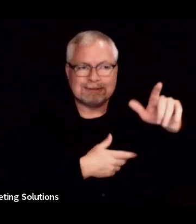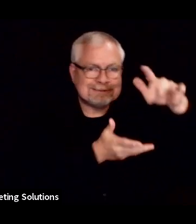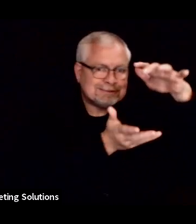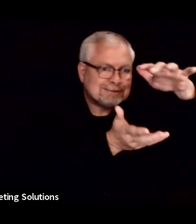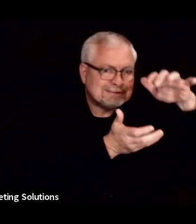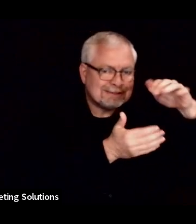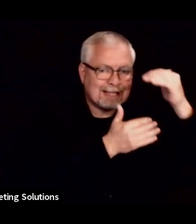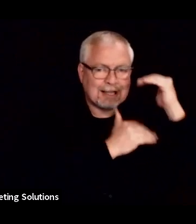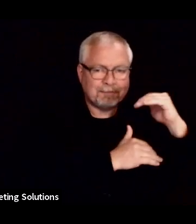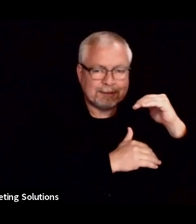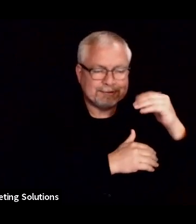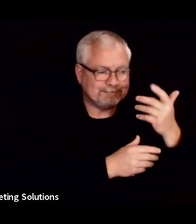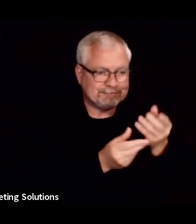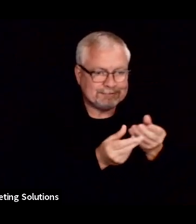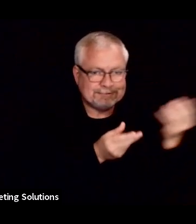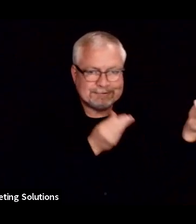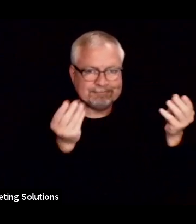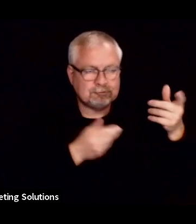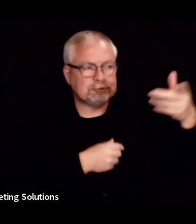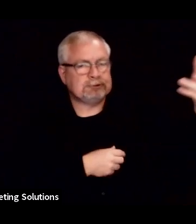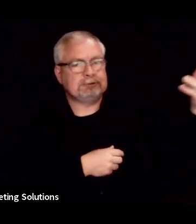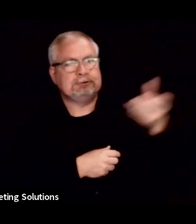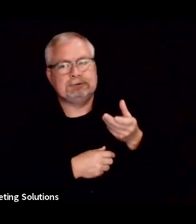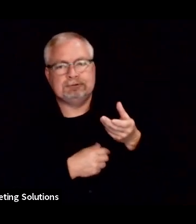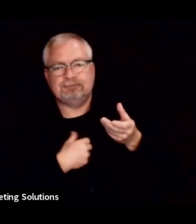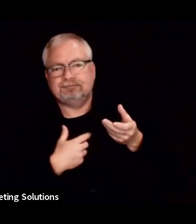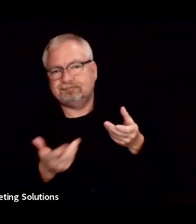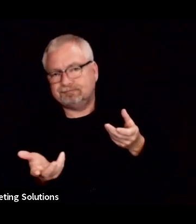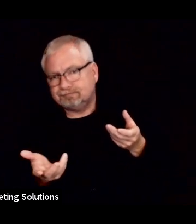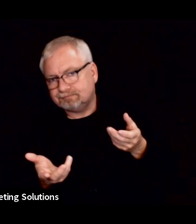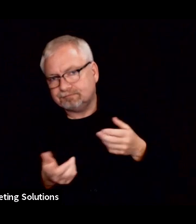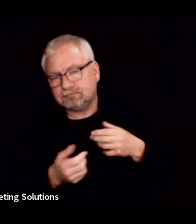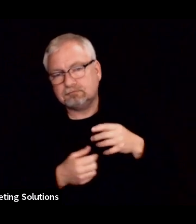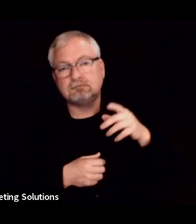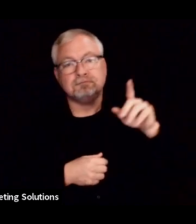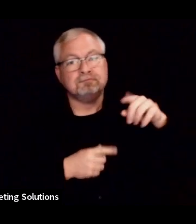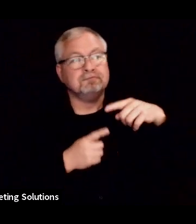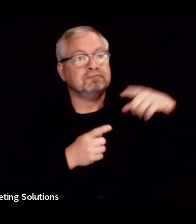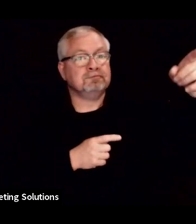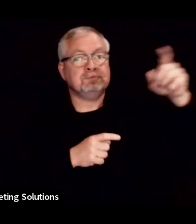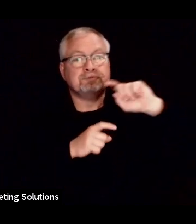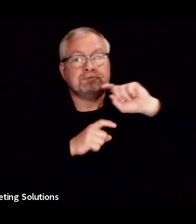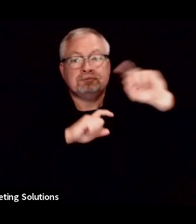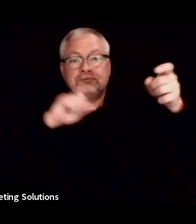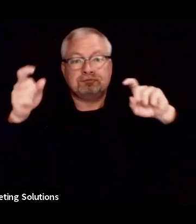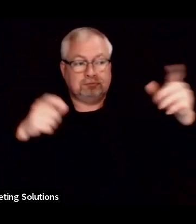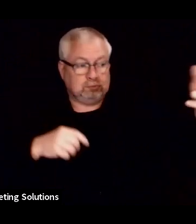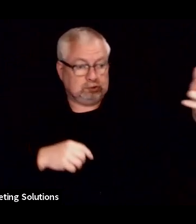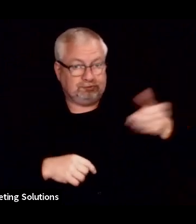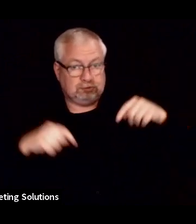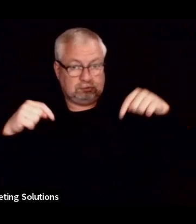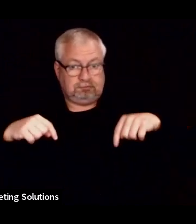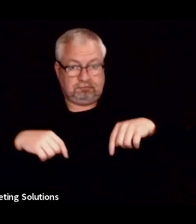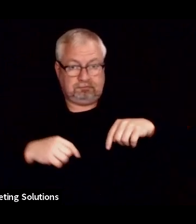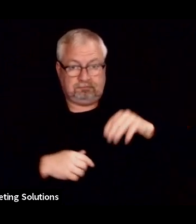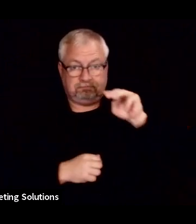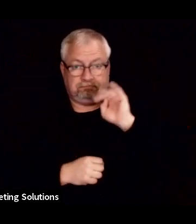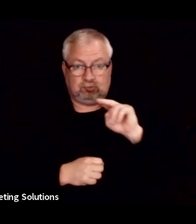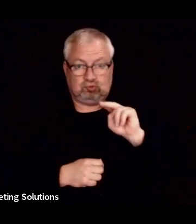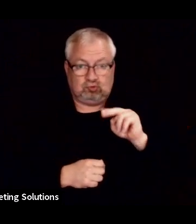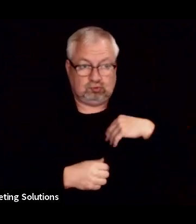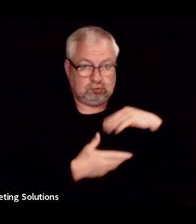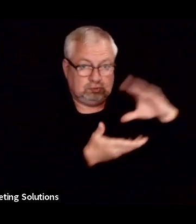people who are getting it, there are in some facilities still a number of people who are